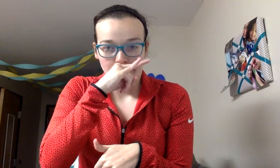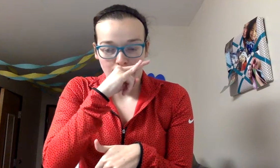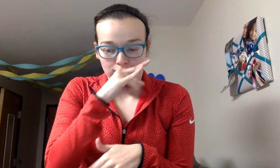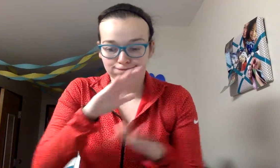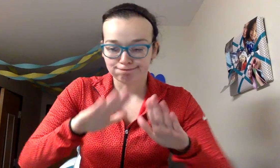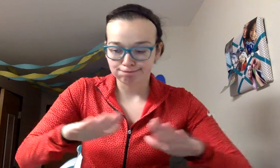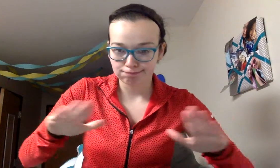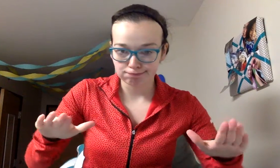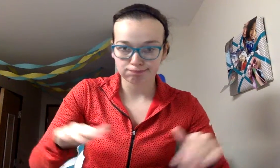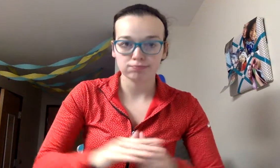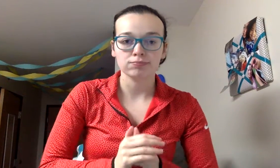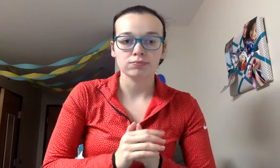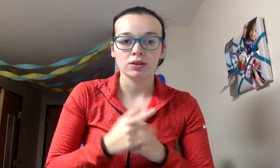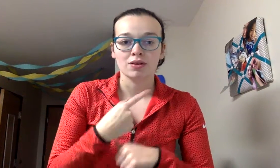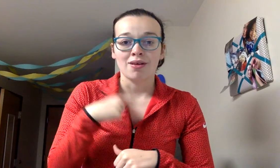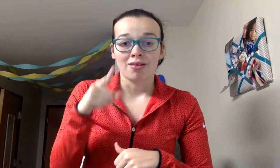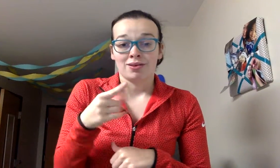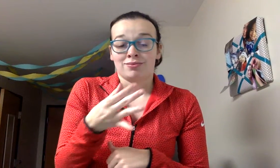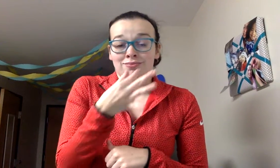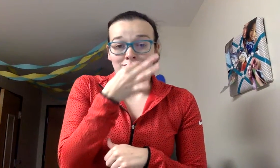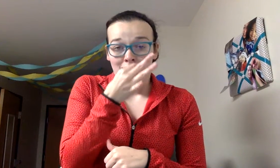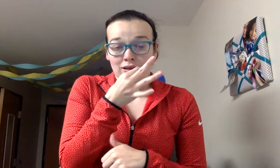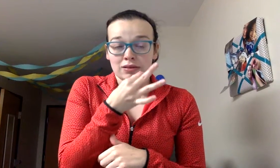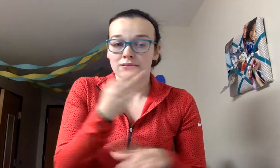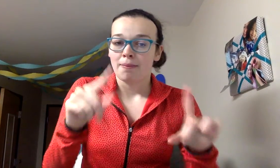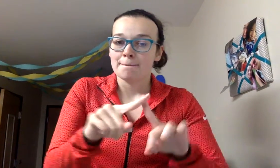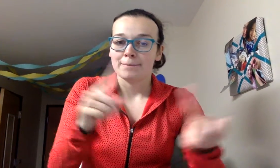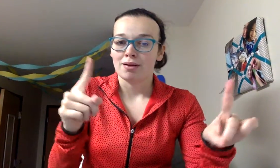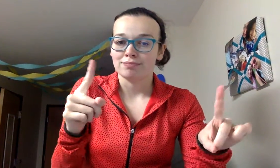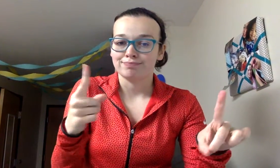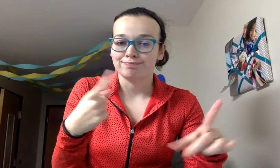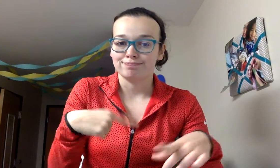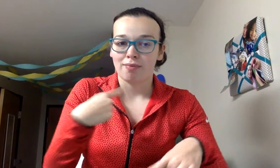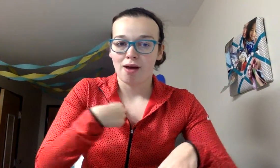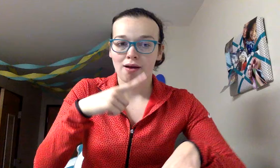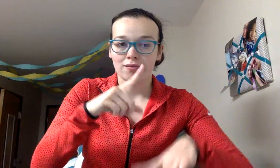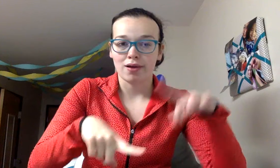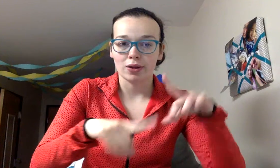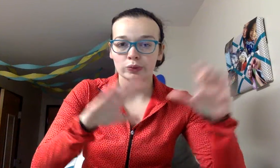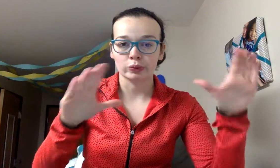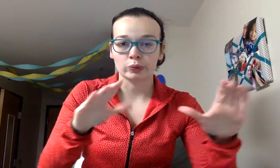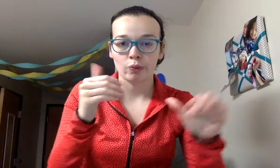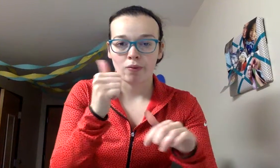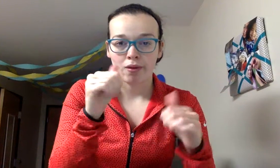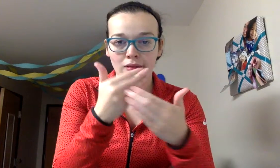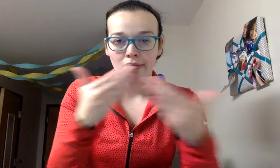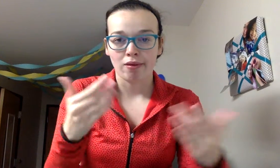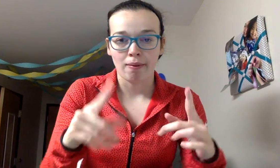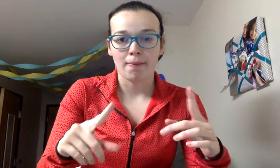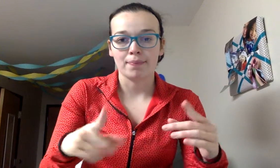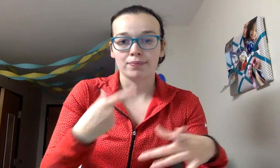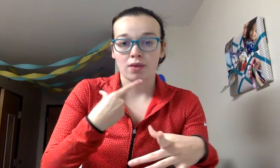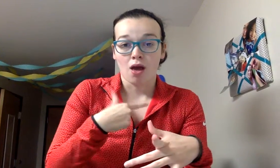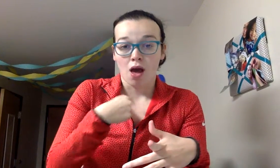can't do anything about the fact that I'm going to die. I'm pursuing medical treatments, but I pretty much know how this movie's going to